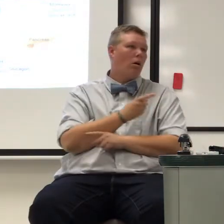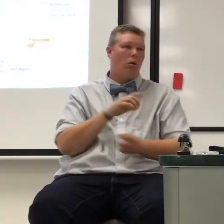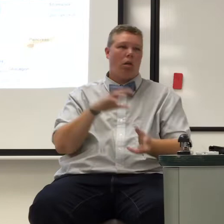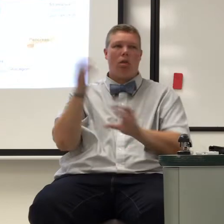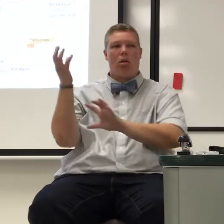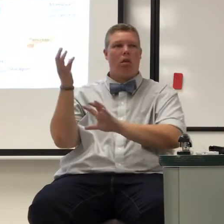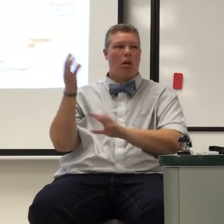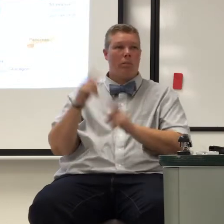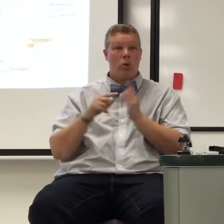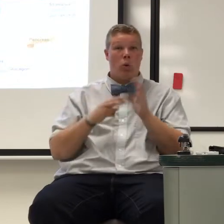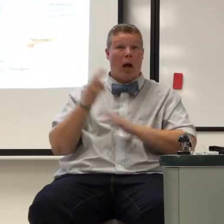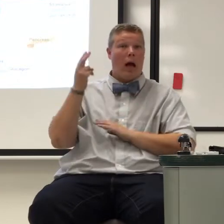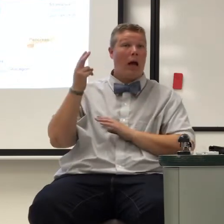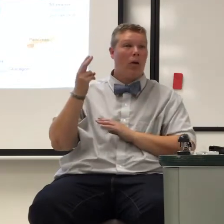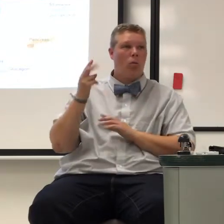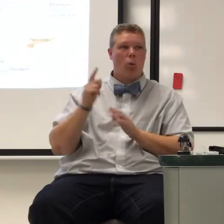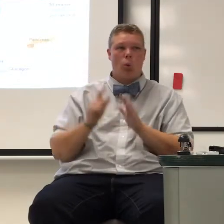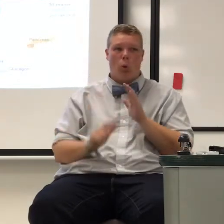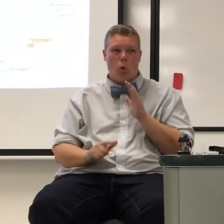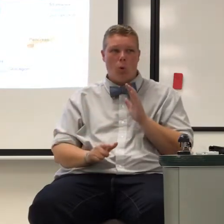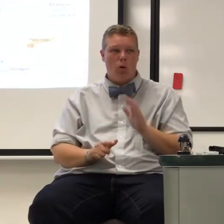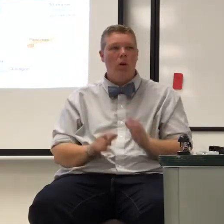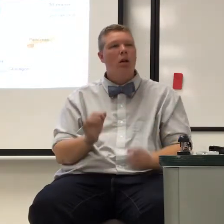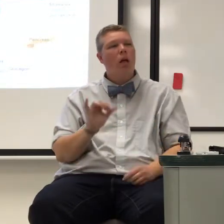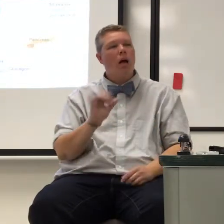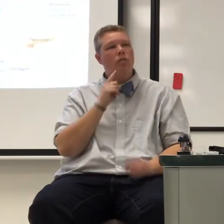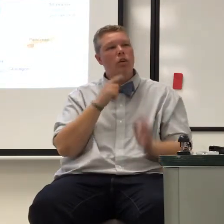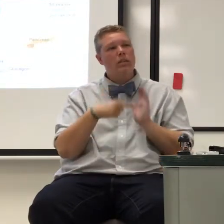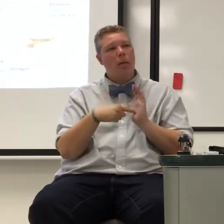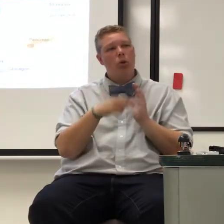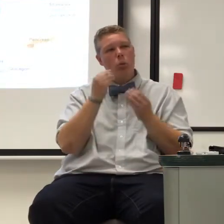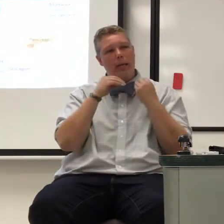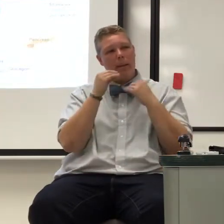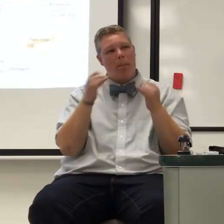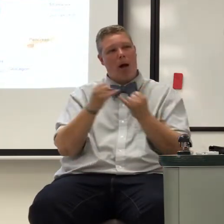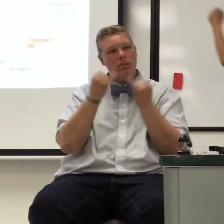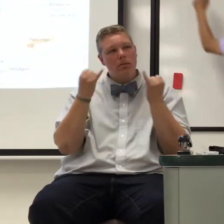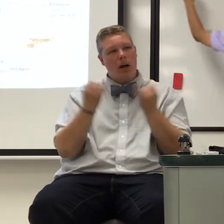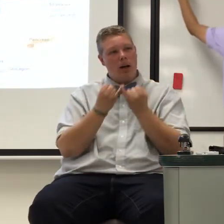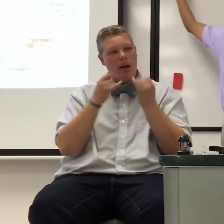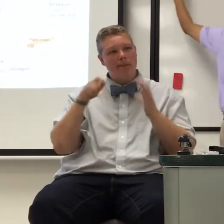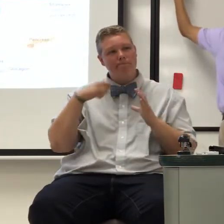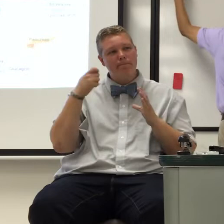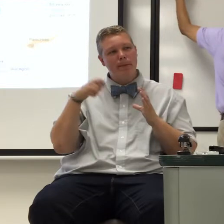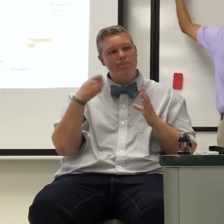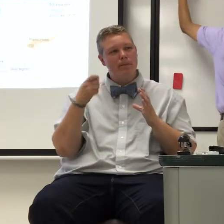high or too low. By design, like for example, you eat pasta.